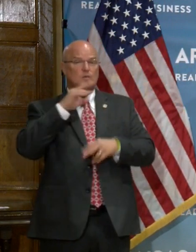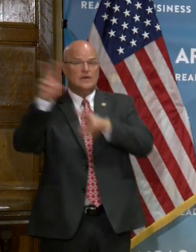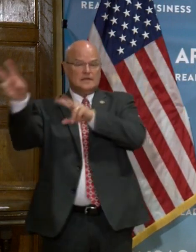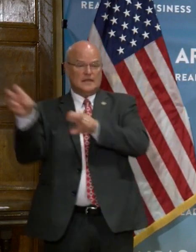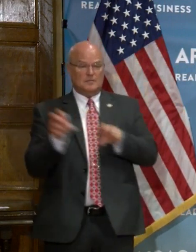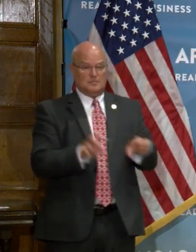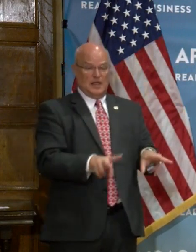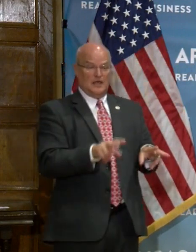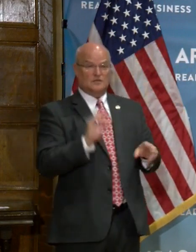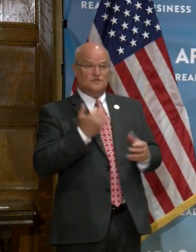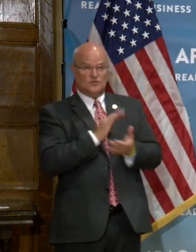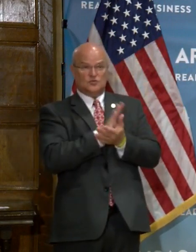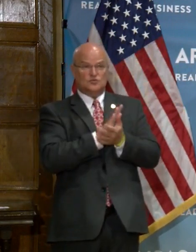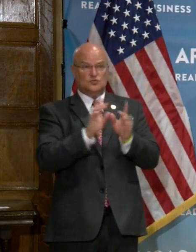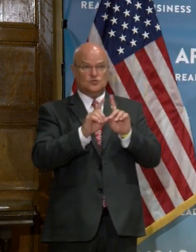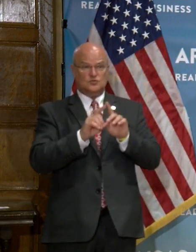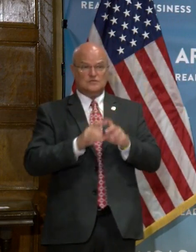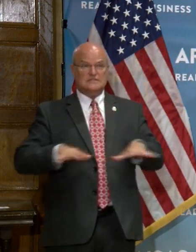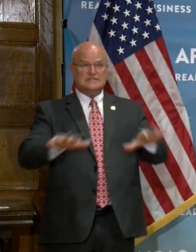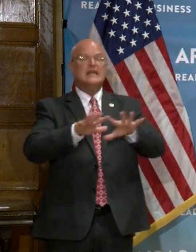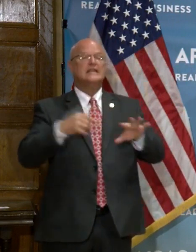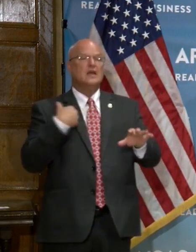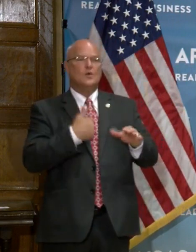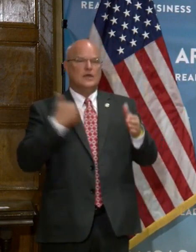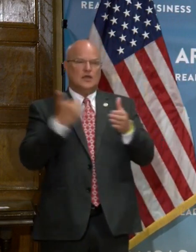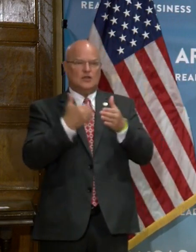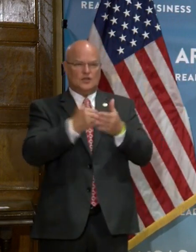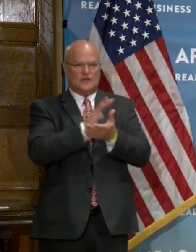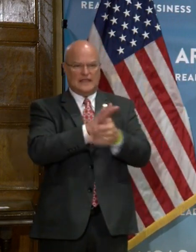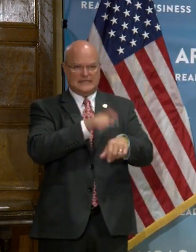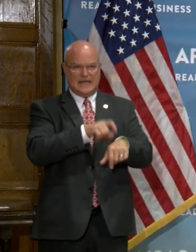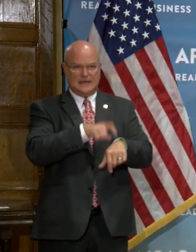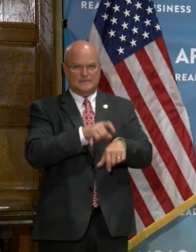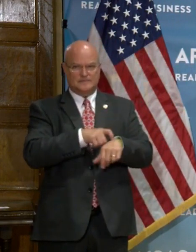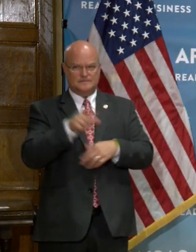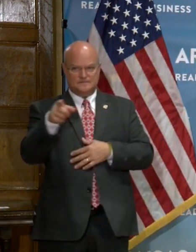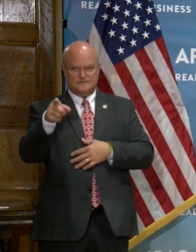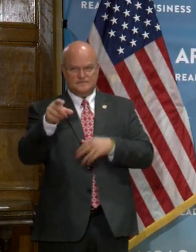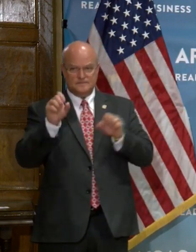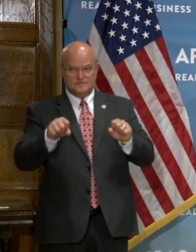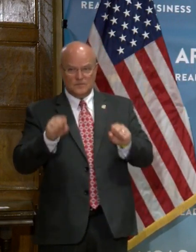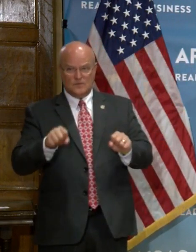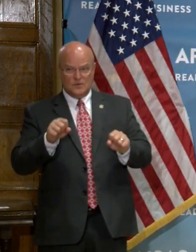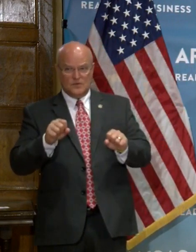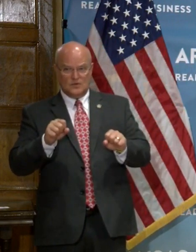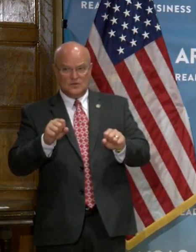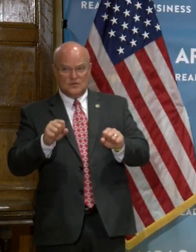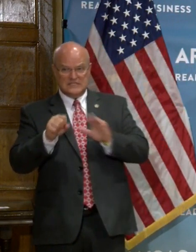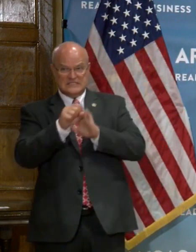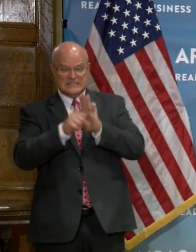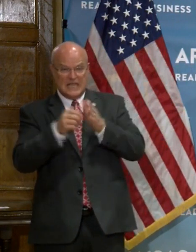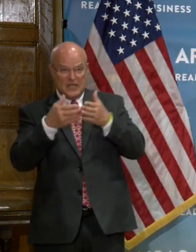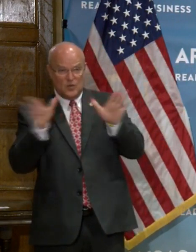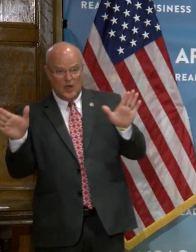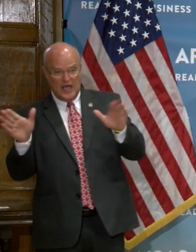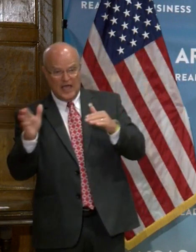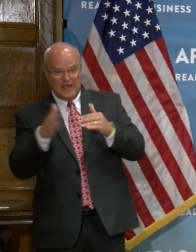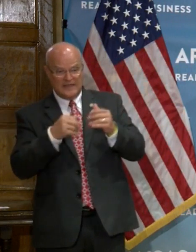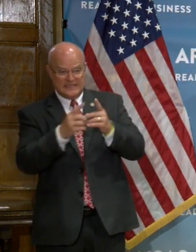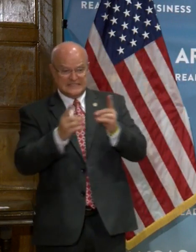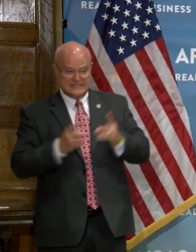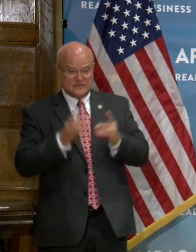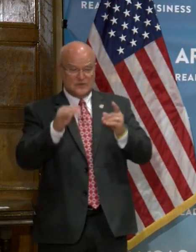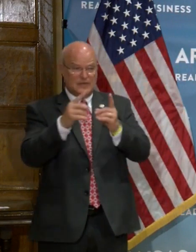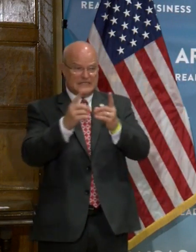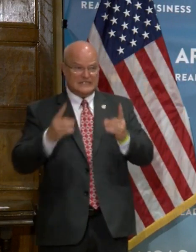those to the school setting as we get closer to that time. Is it possible to apply them statewide rather than district by district,